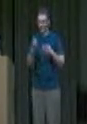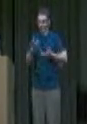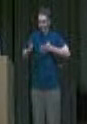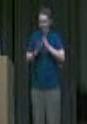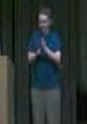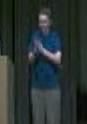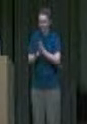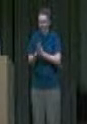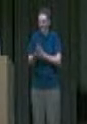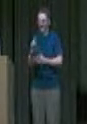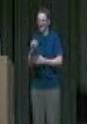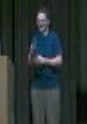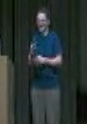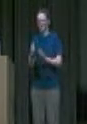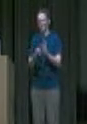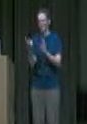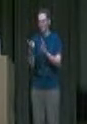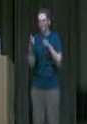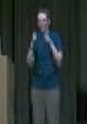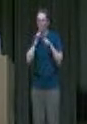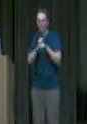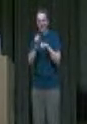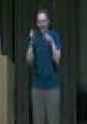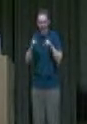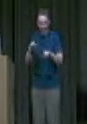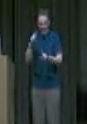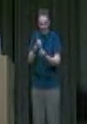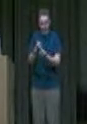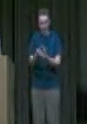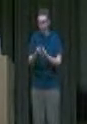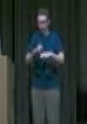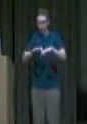removal project in 2026.